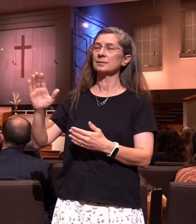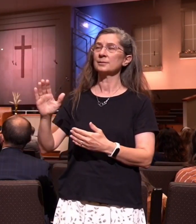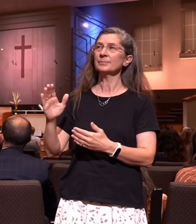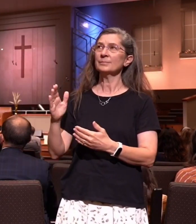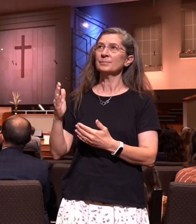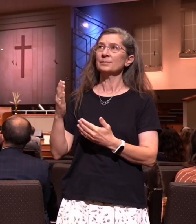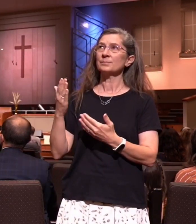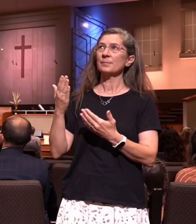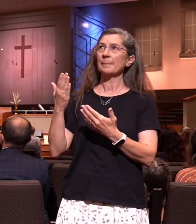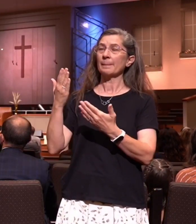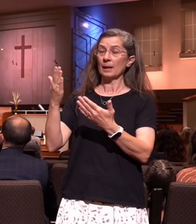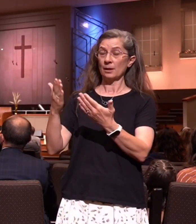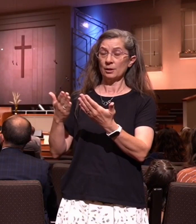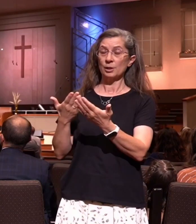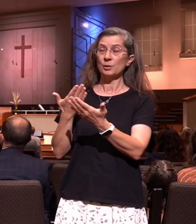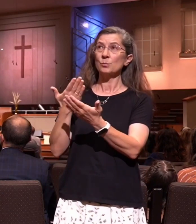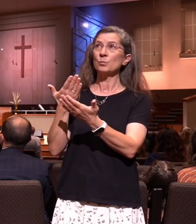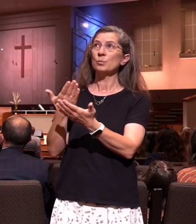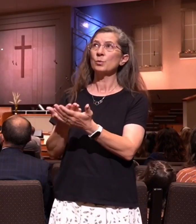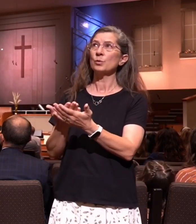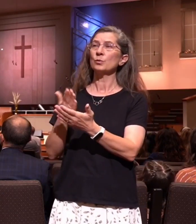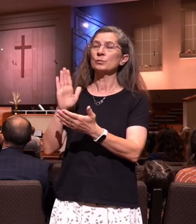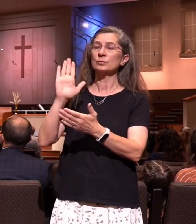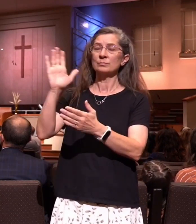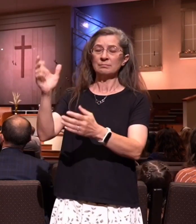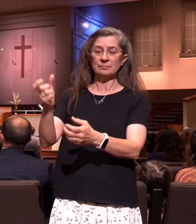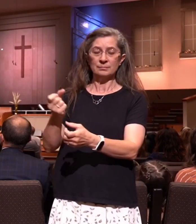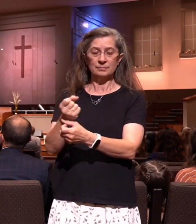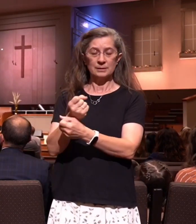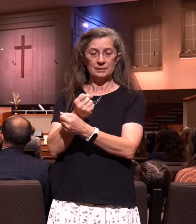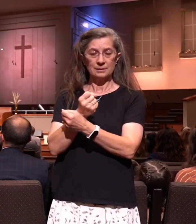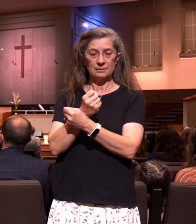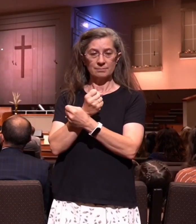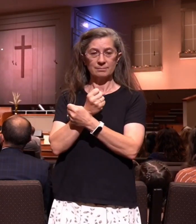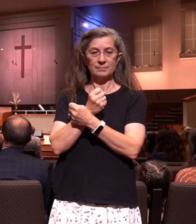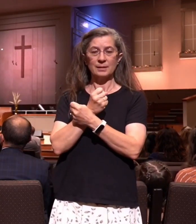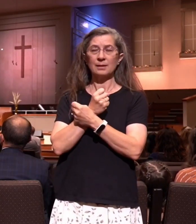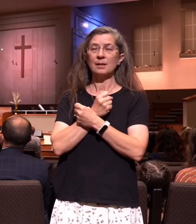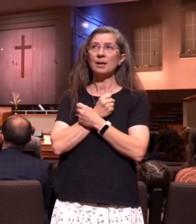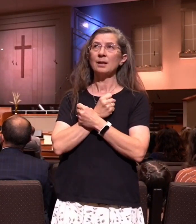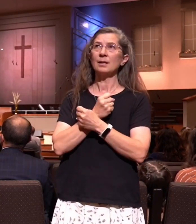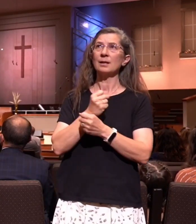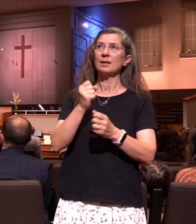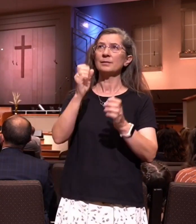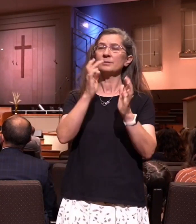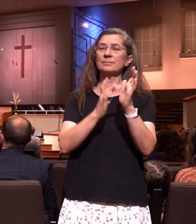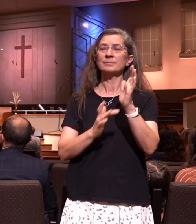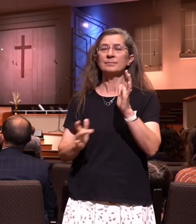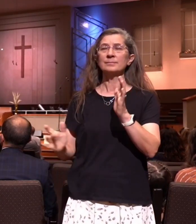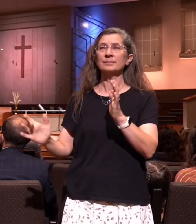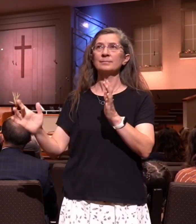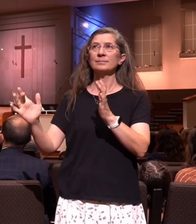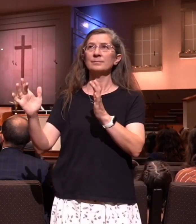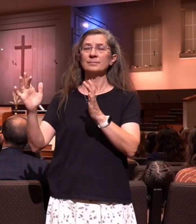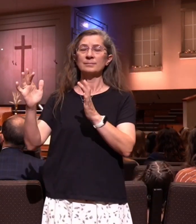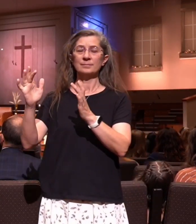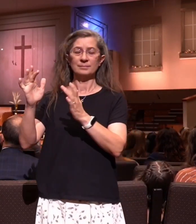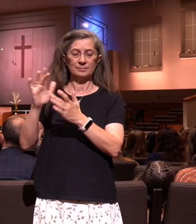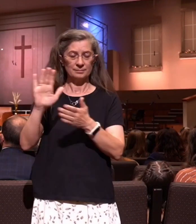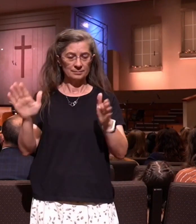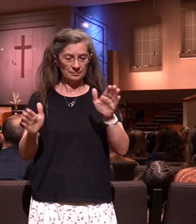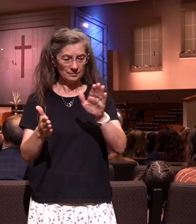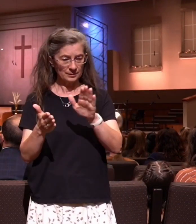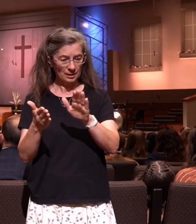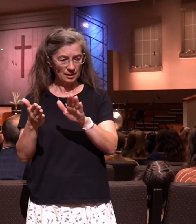all. To prove his love like nothing else could, God used